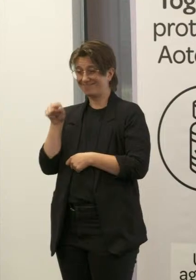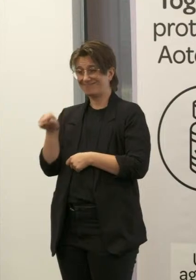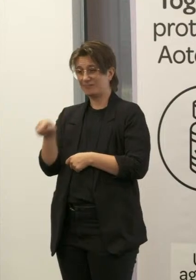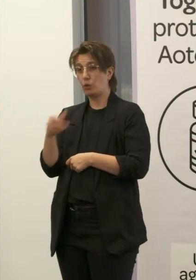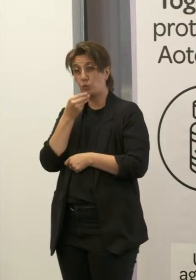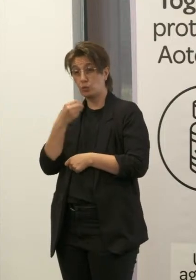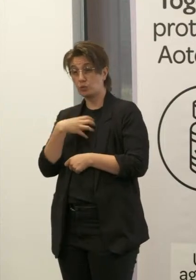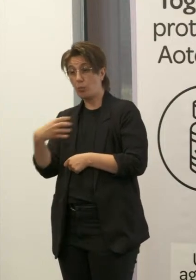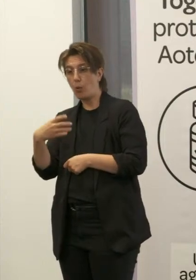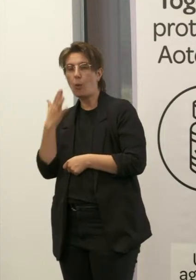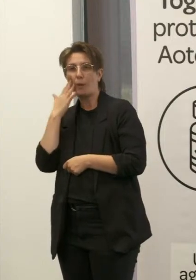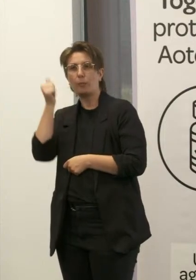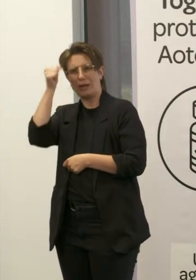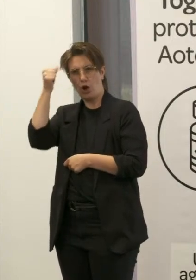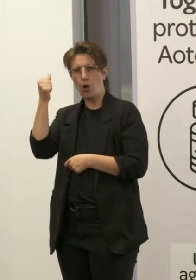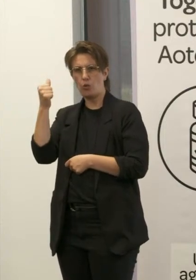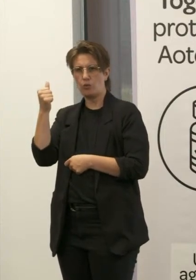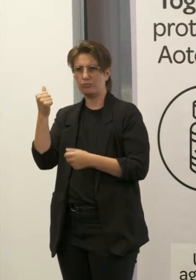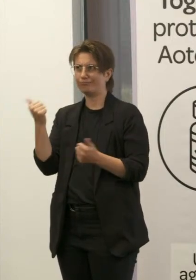of cases out in the community.